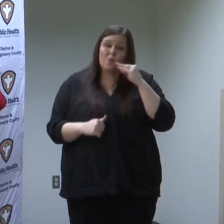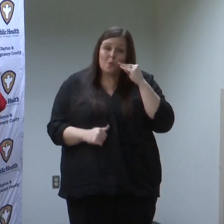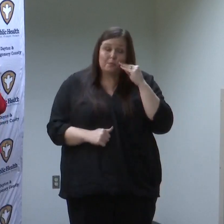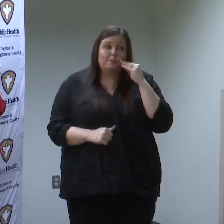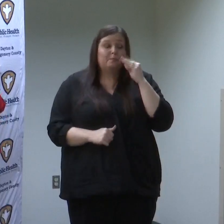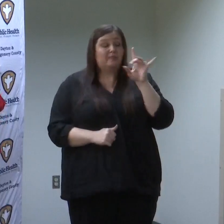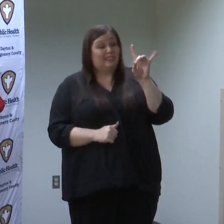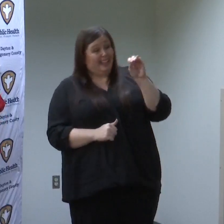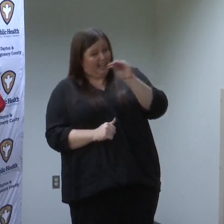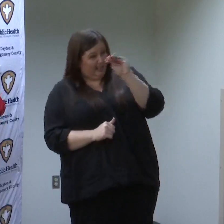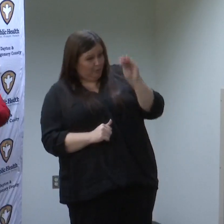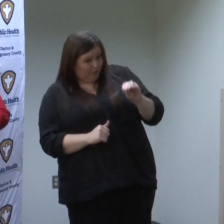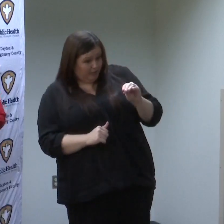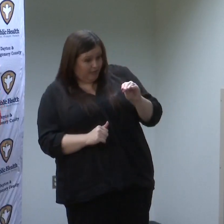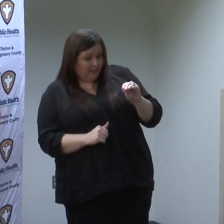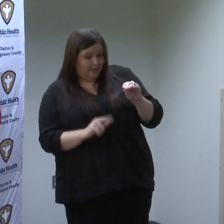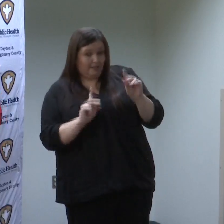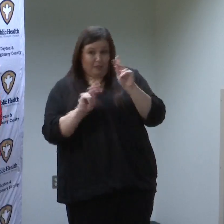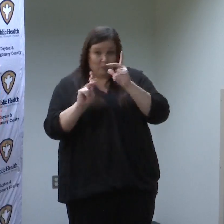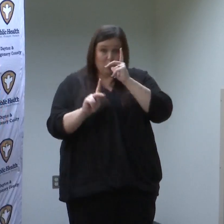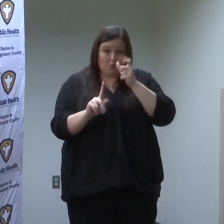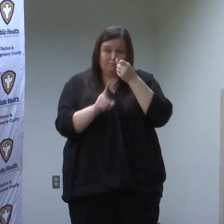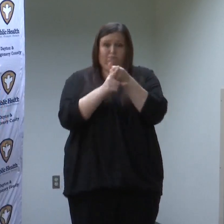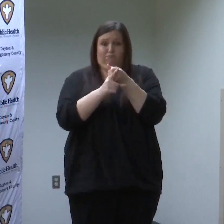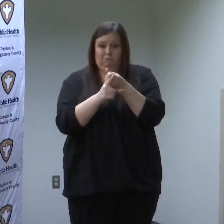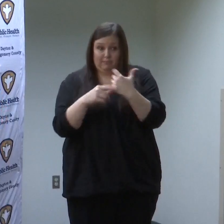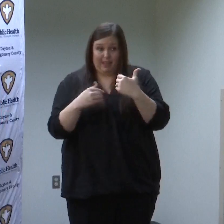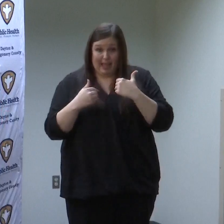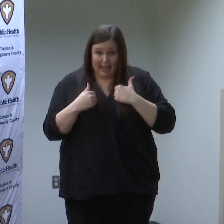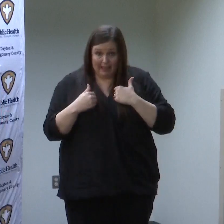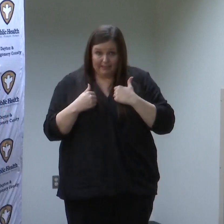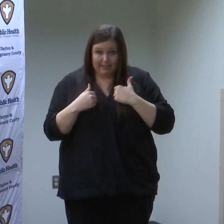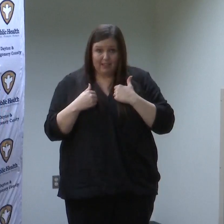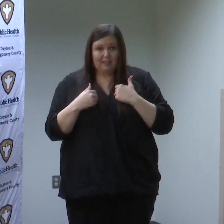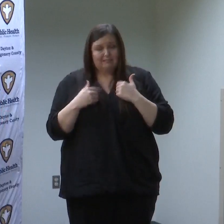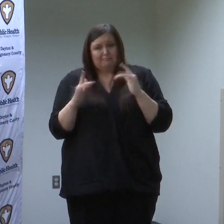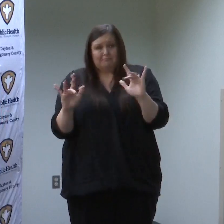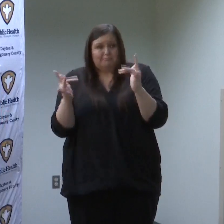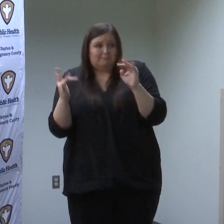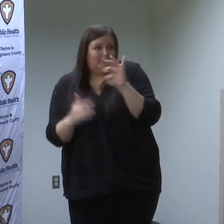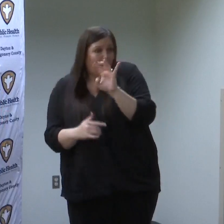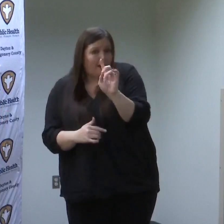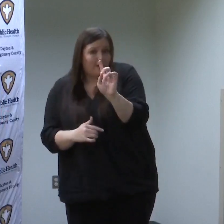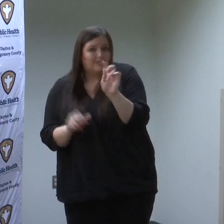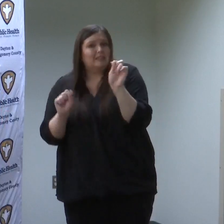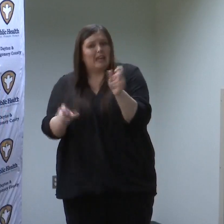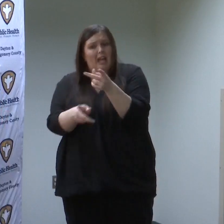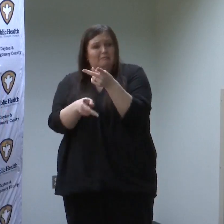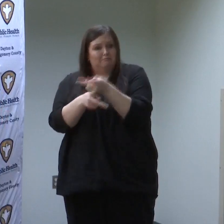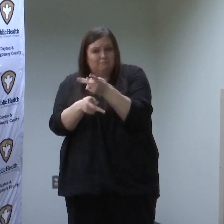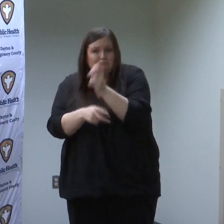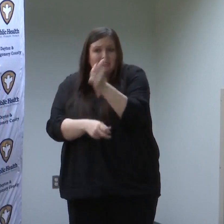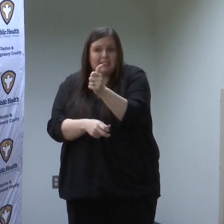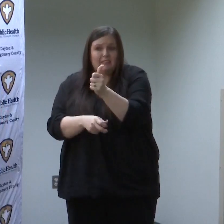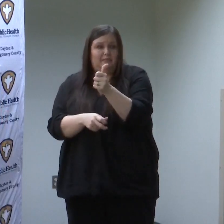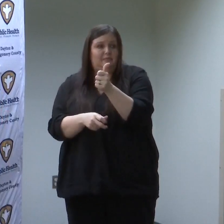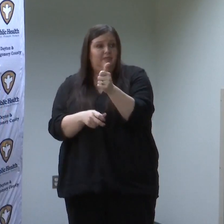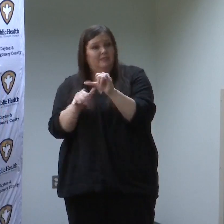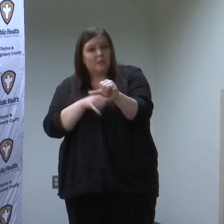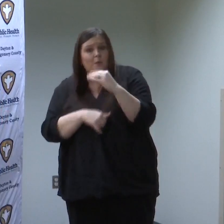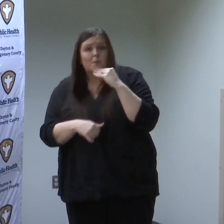80% of cases of this virus infection are relatively mild and can be handled by simply